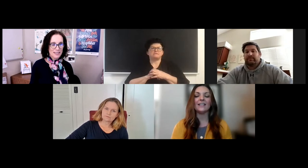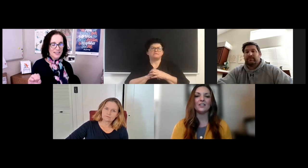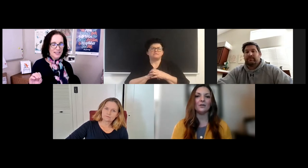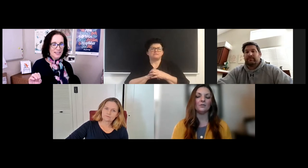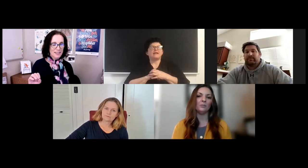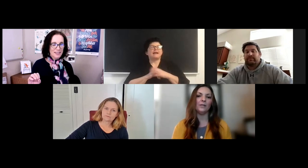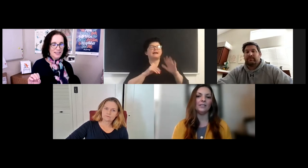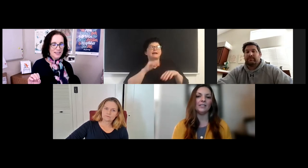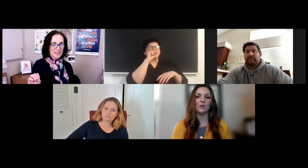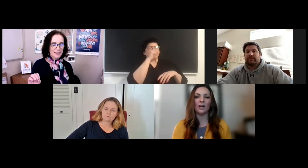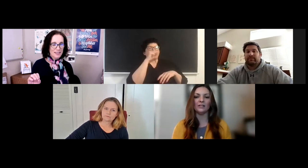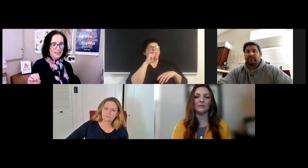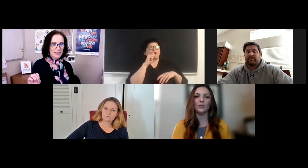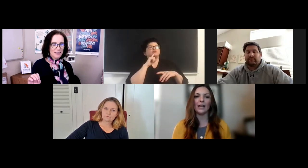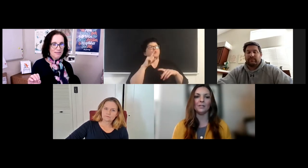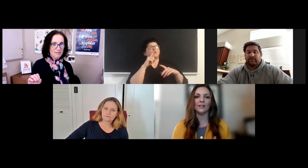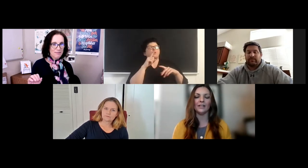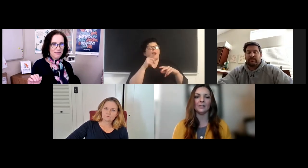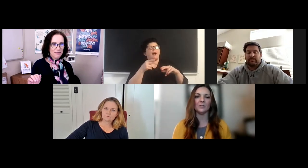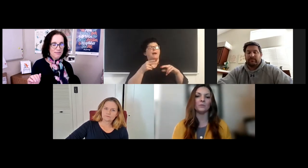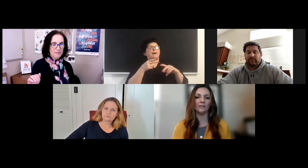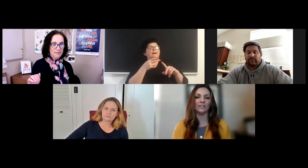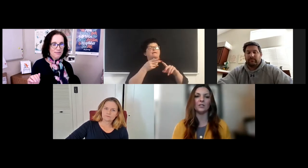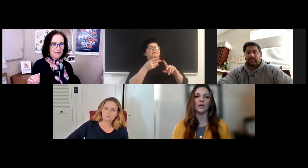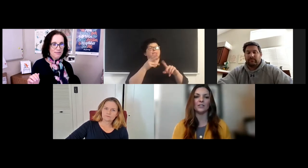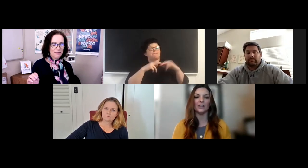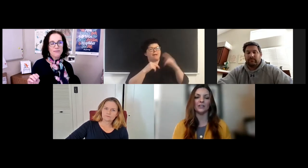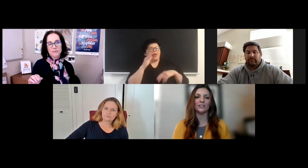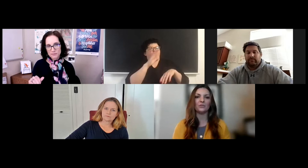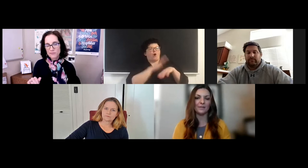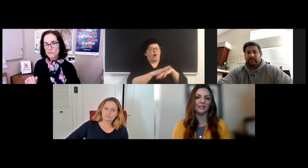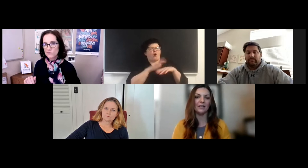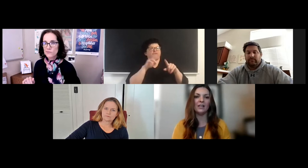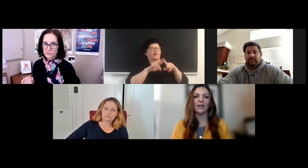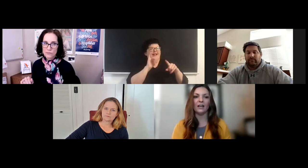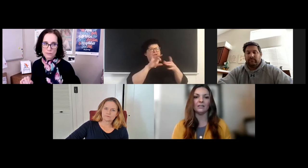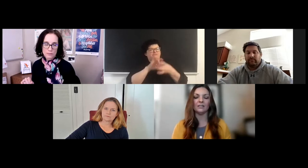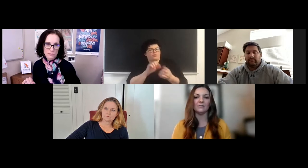Yeah, so building upon the vocabulary that was relevant to our daughter and describing